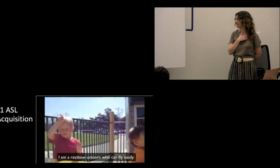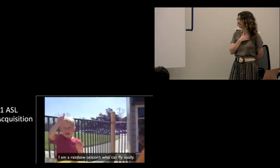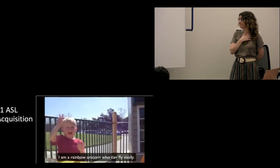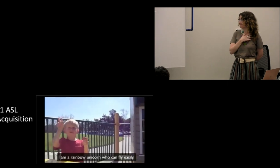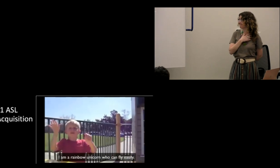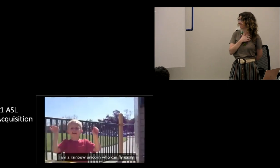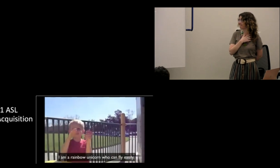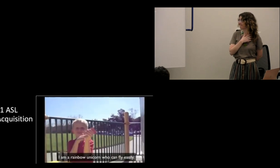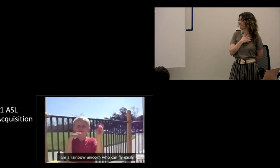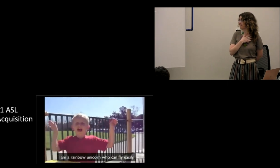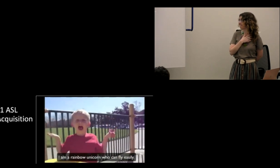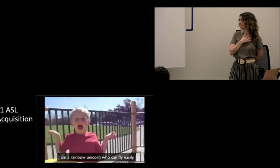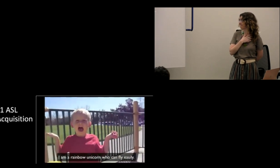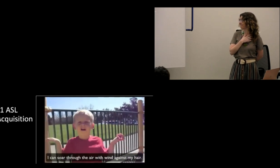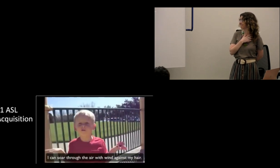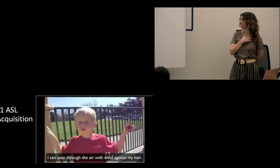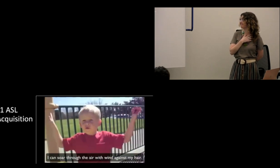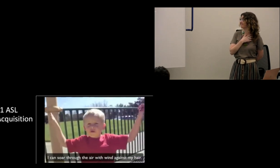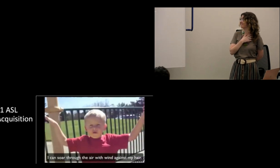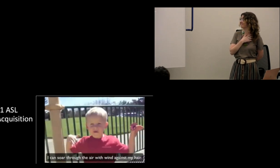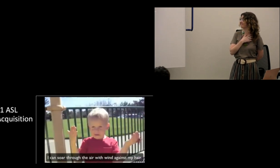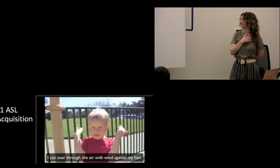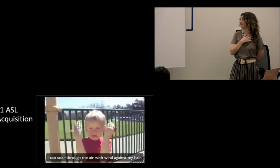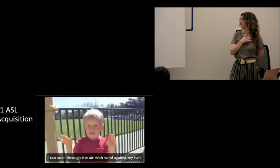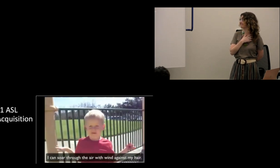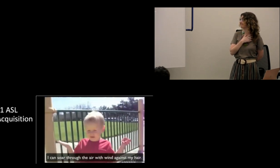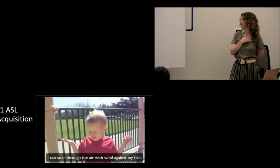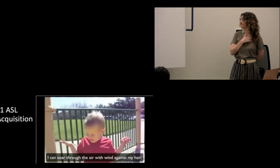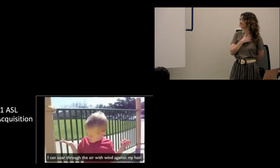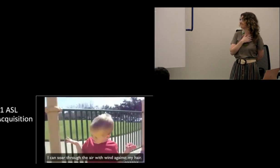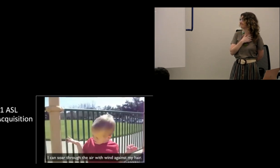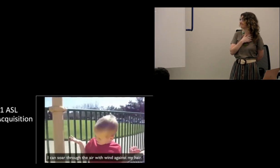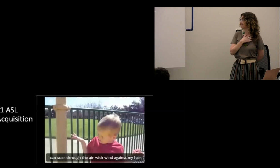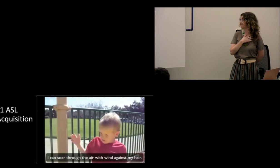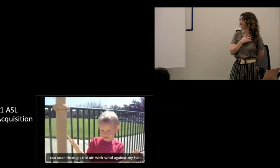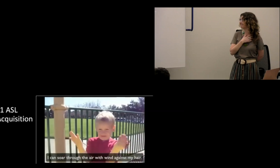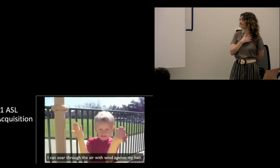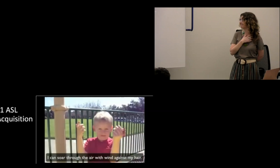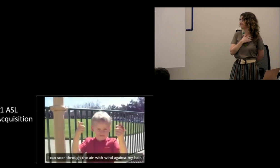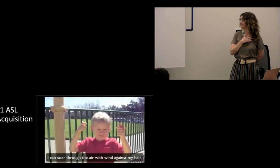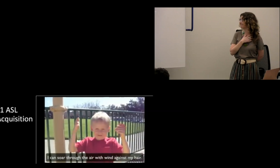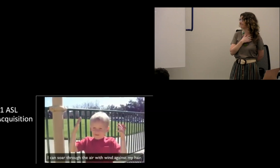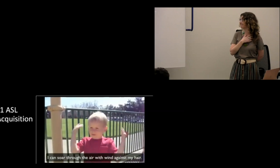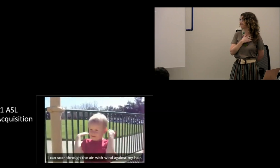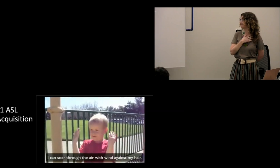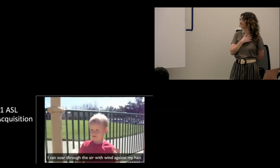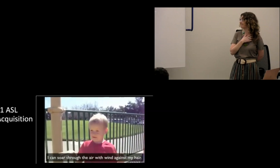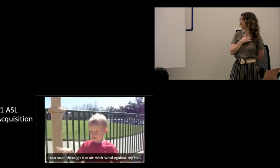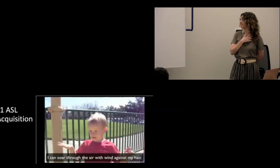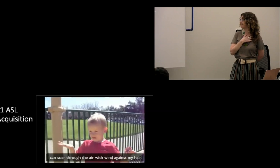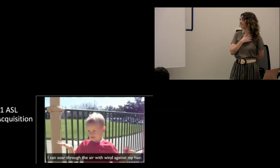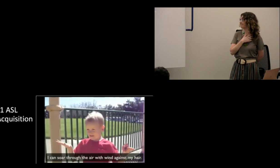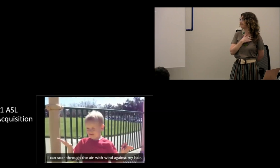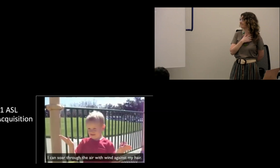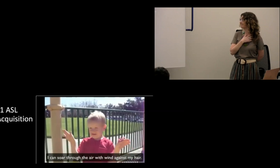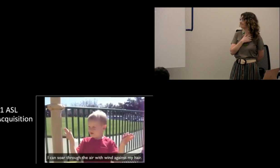I am a rainbow unicorn who can fly easily. I can soar through the air with the wind against my hair.